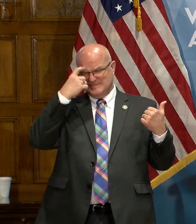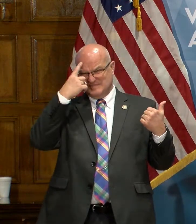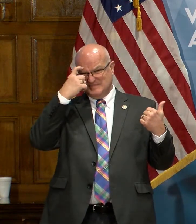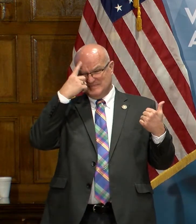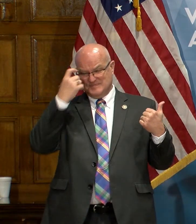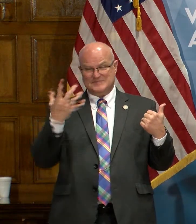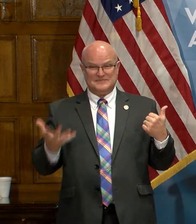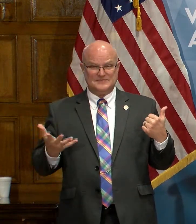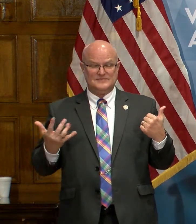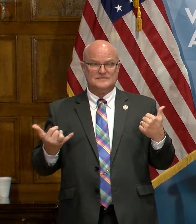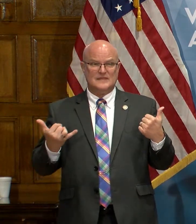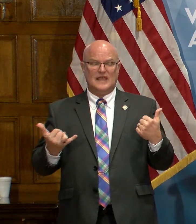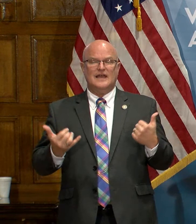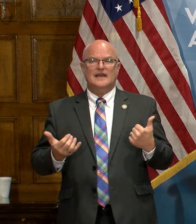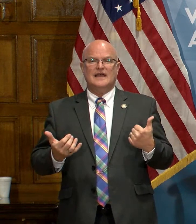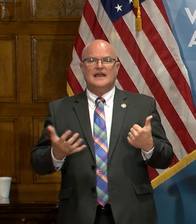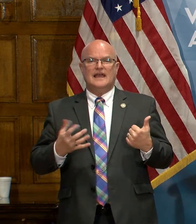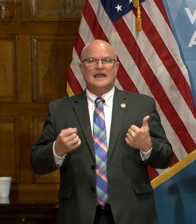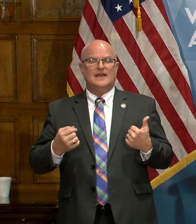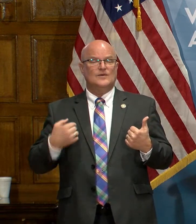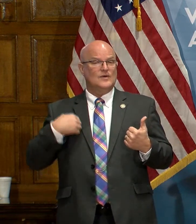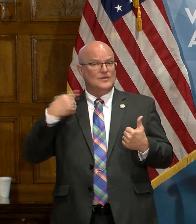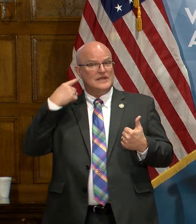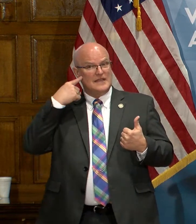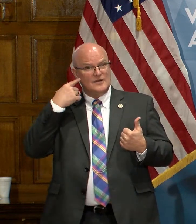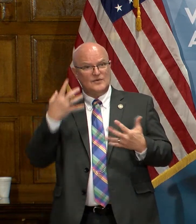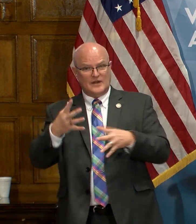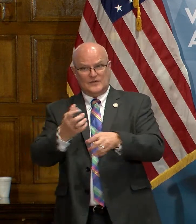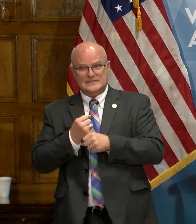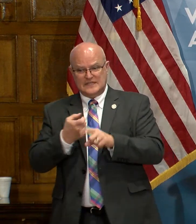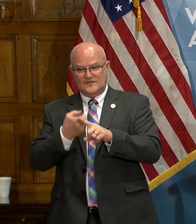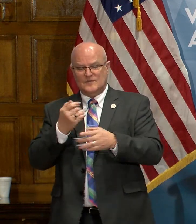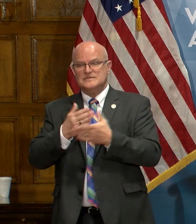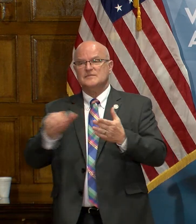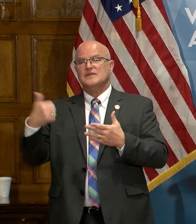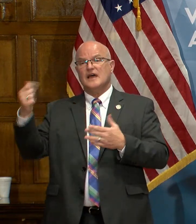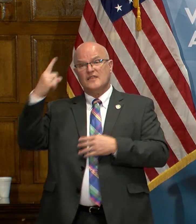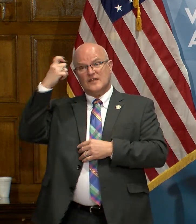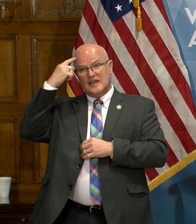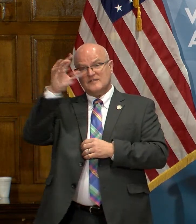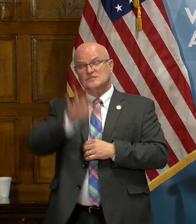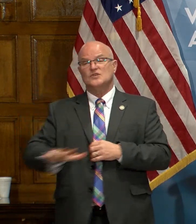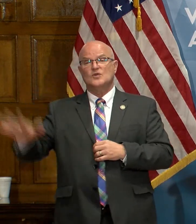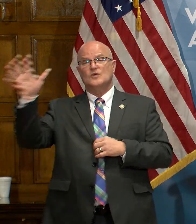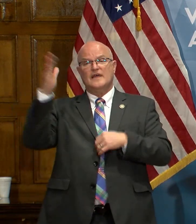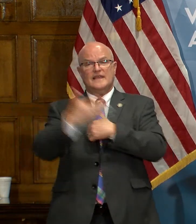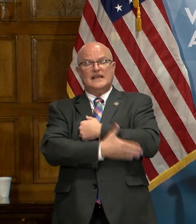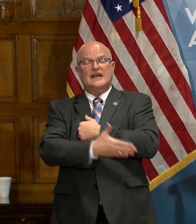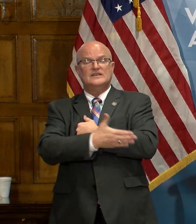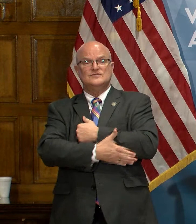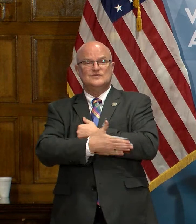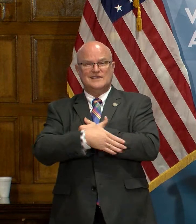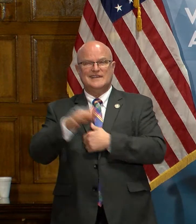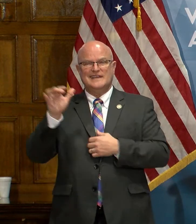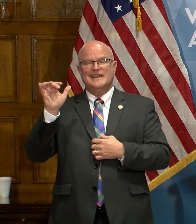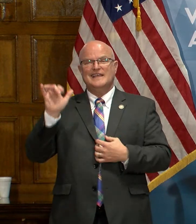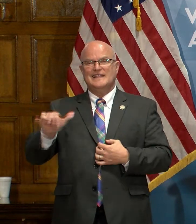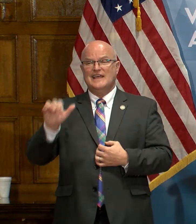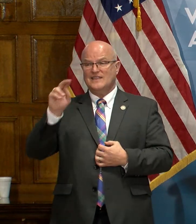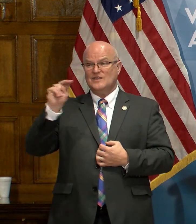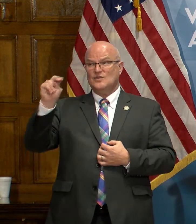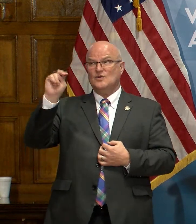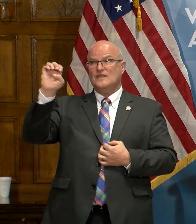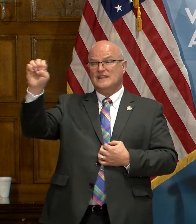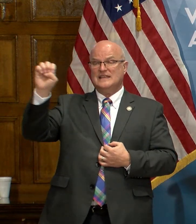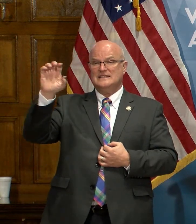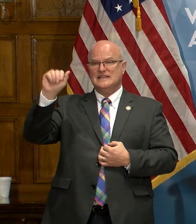And the encouraging word is what I received from some of the other governors across the country, that in the